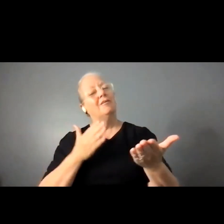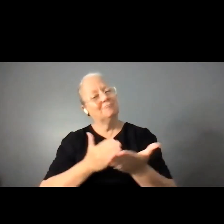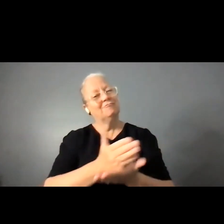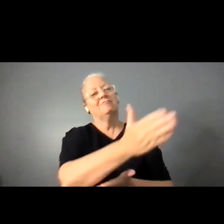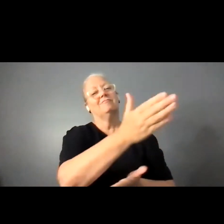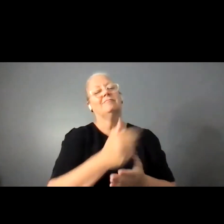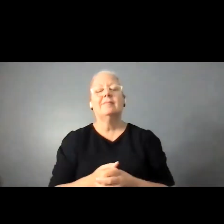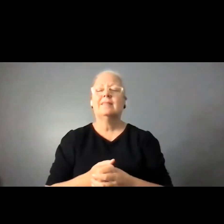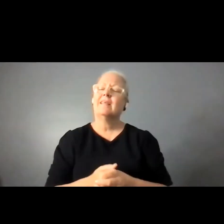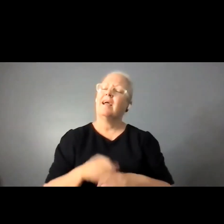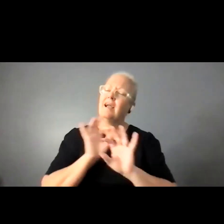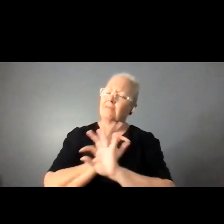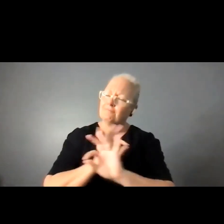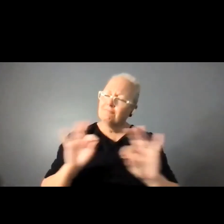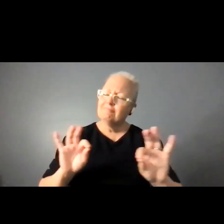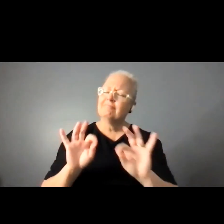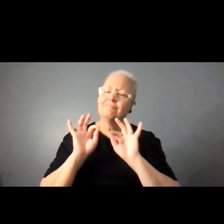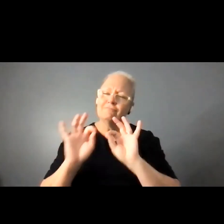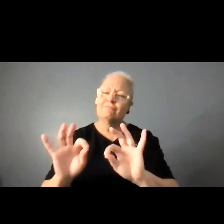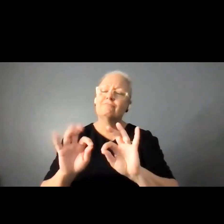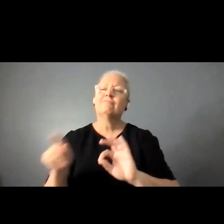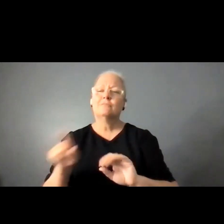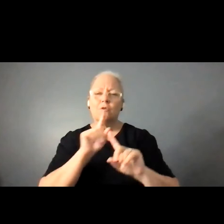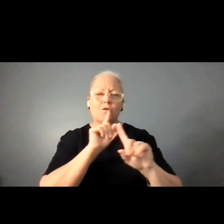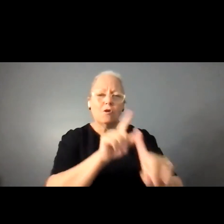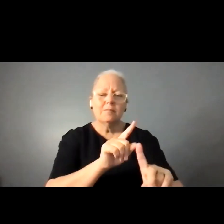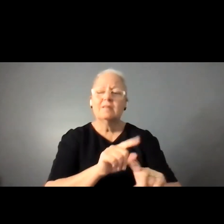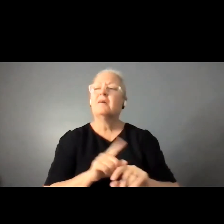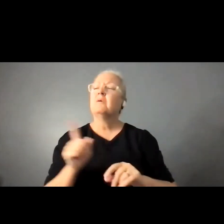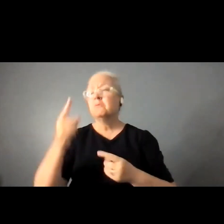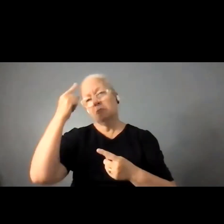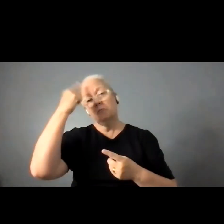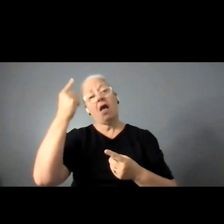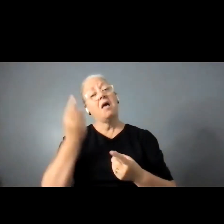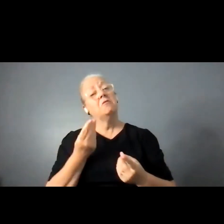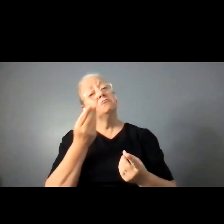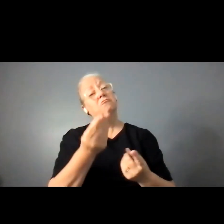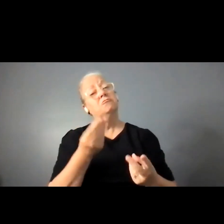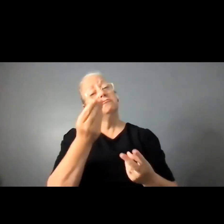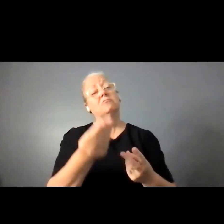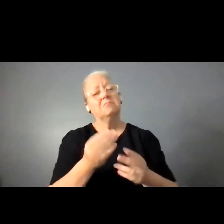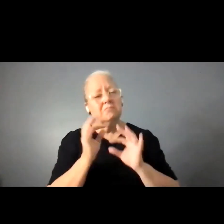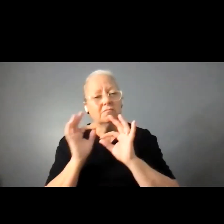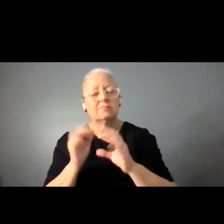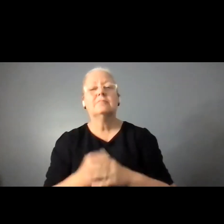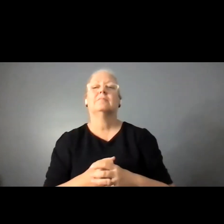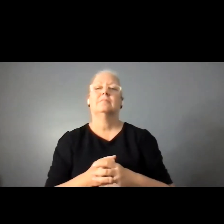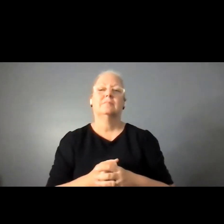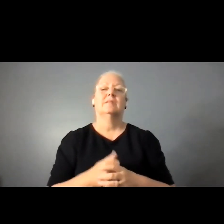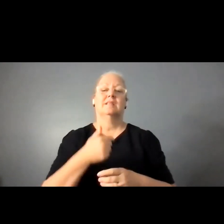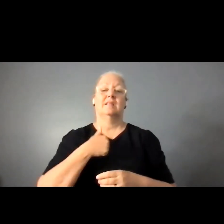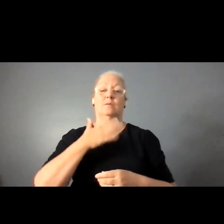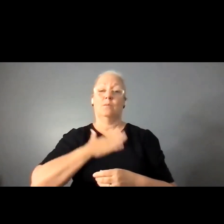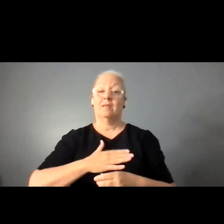Excelente, excelente. Excellent comments, excellent proposals that you've just formulated. And now I'd like to read, so you remember,